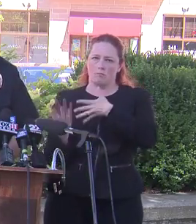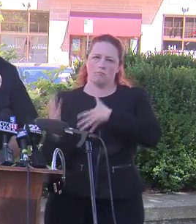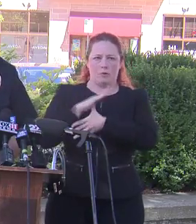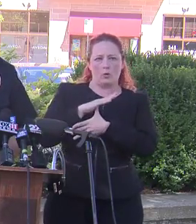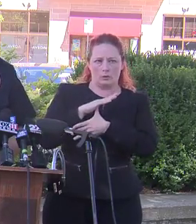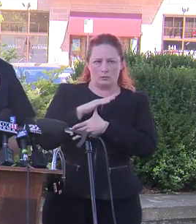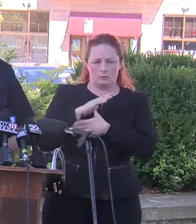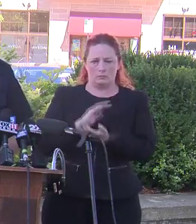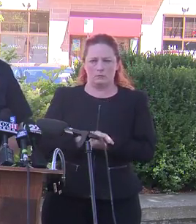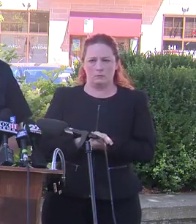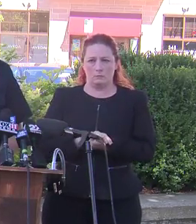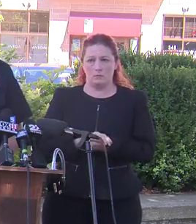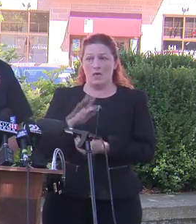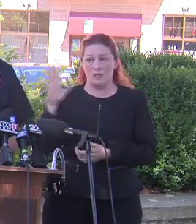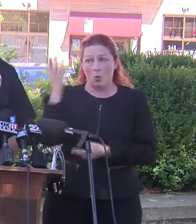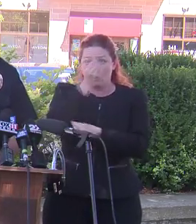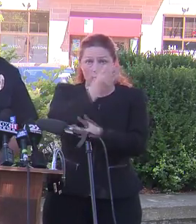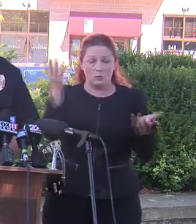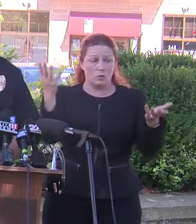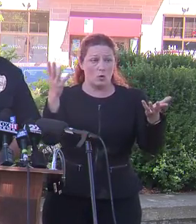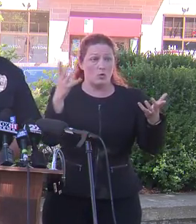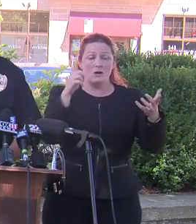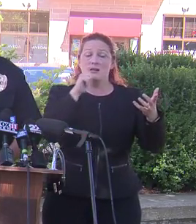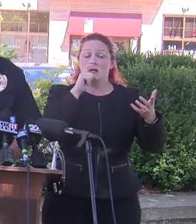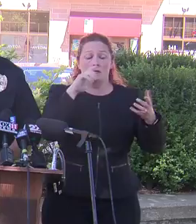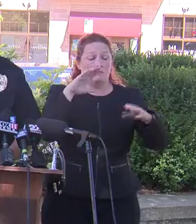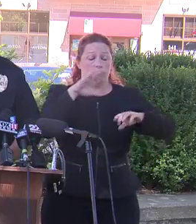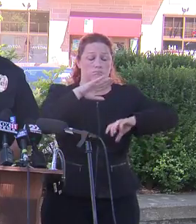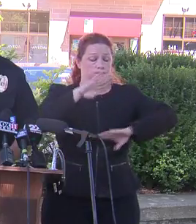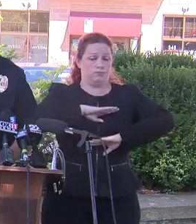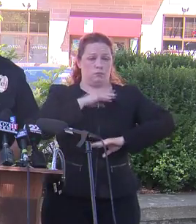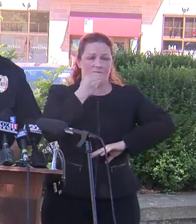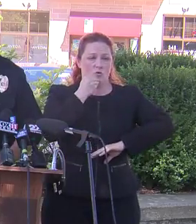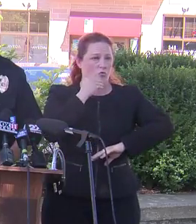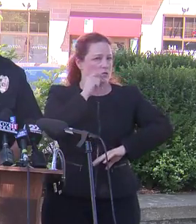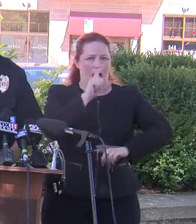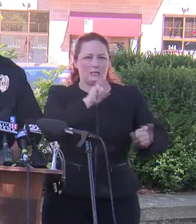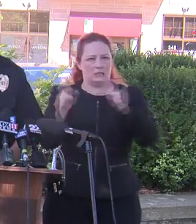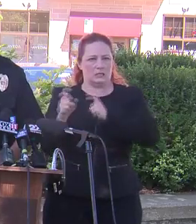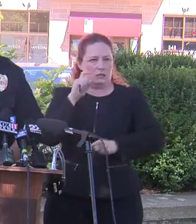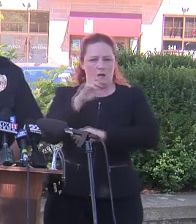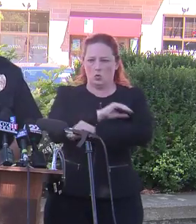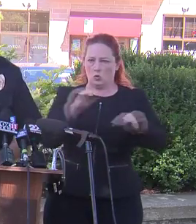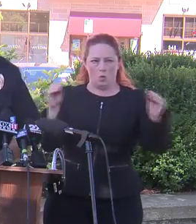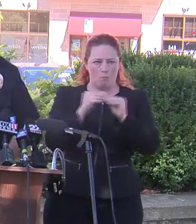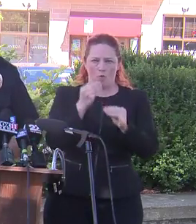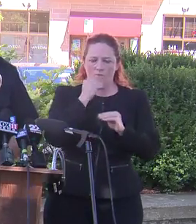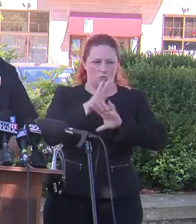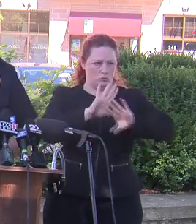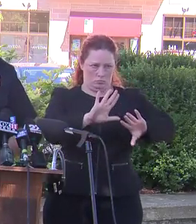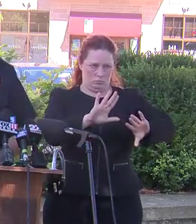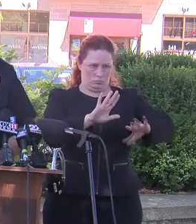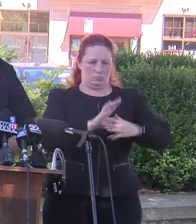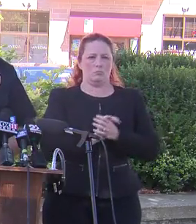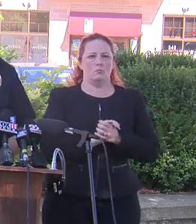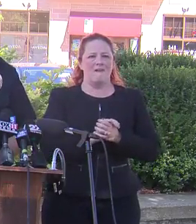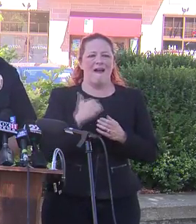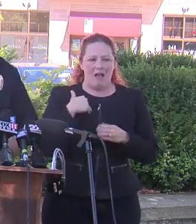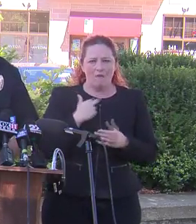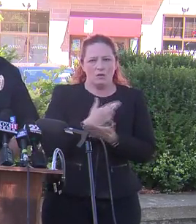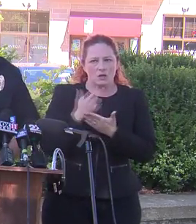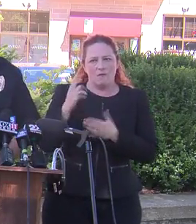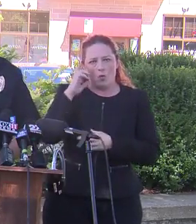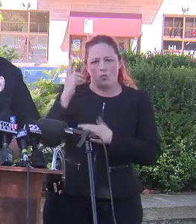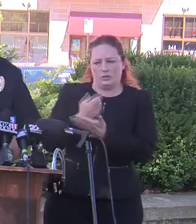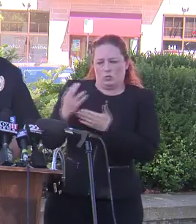The Sunshine Place wants to report they don't need any more food right now. They're really good with food. They have enough resources to supply the families